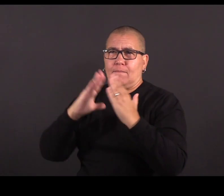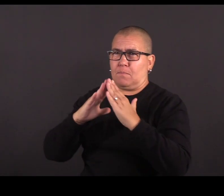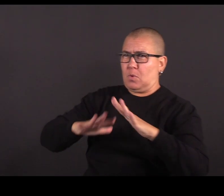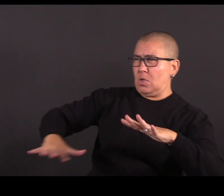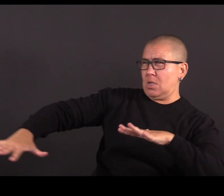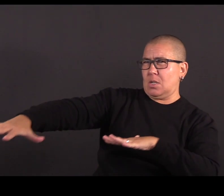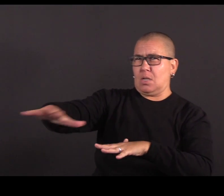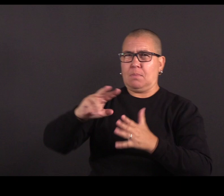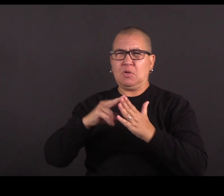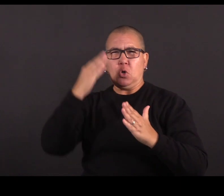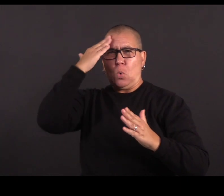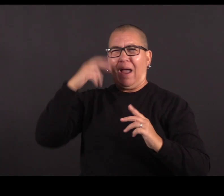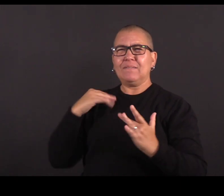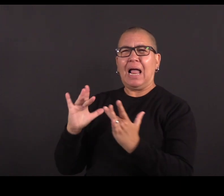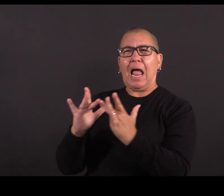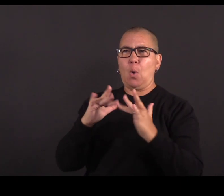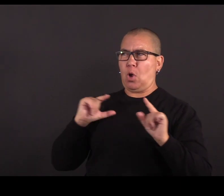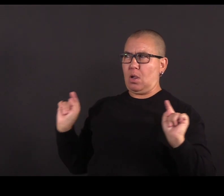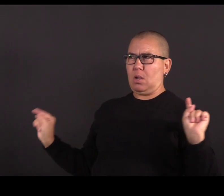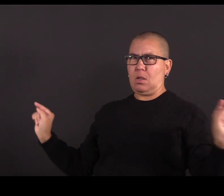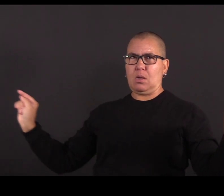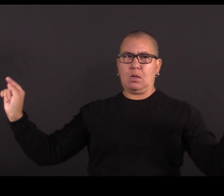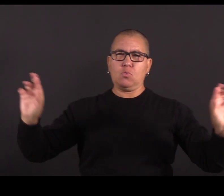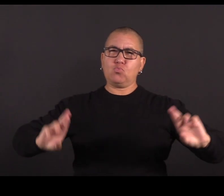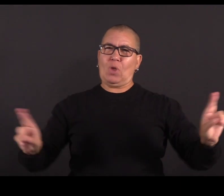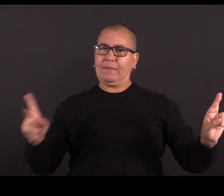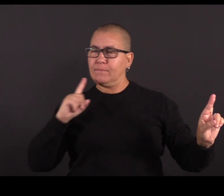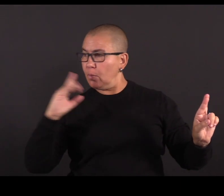community services.